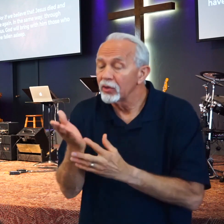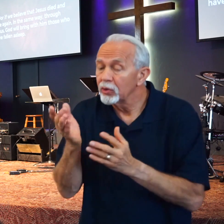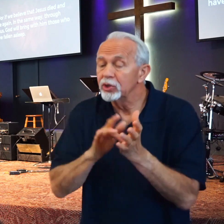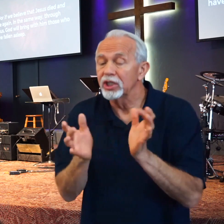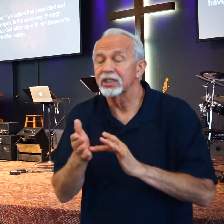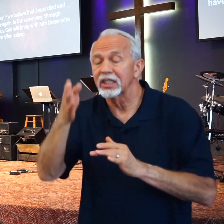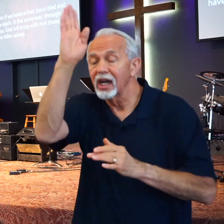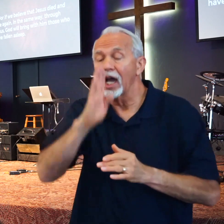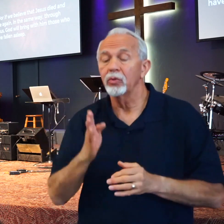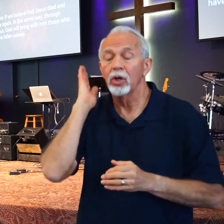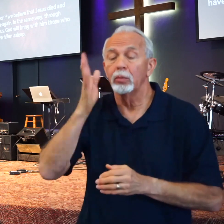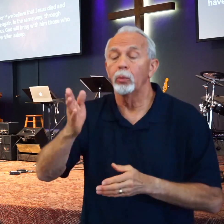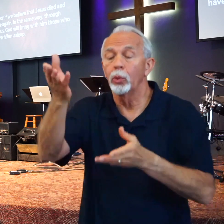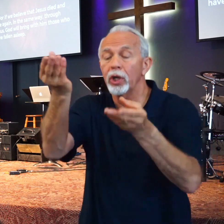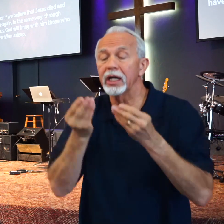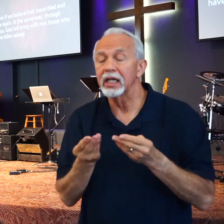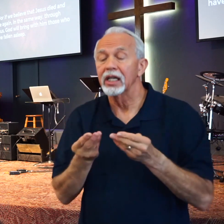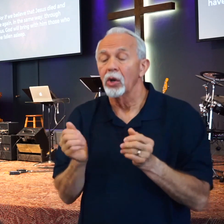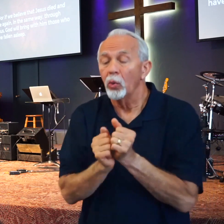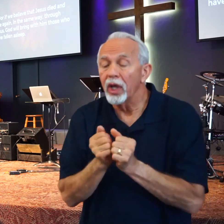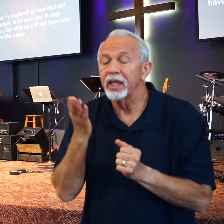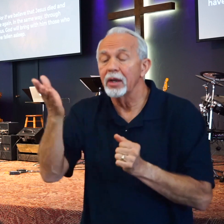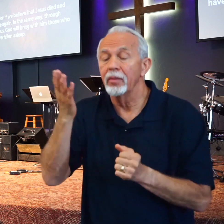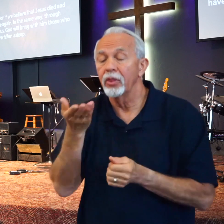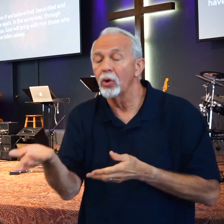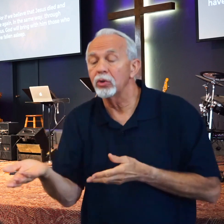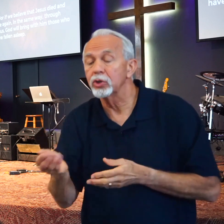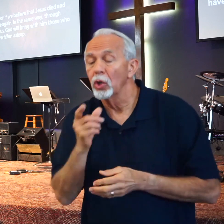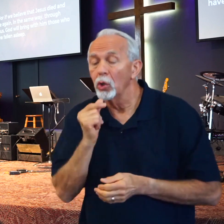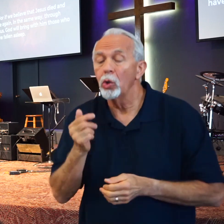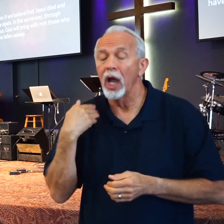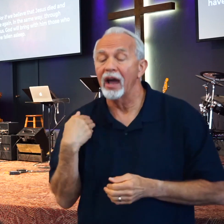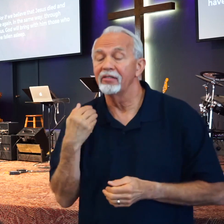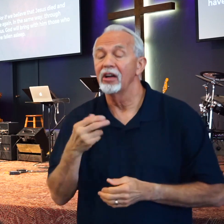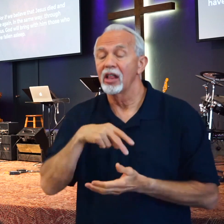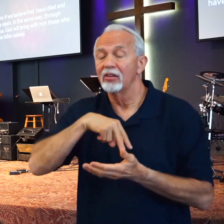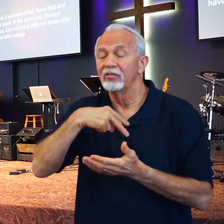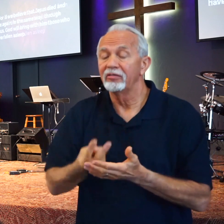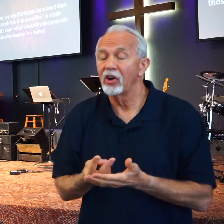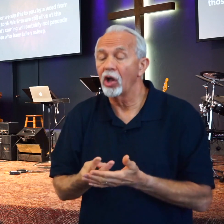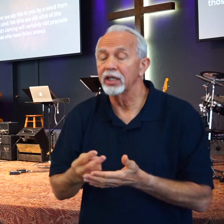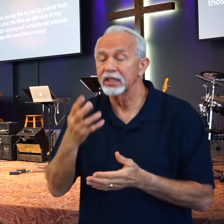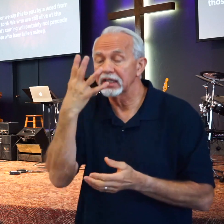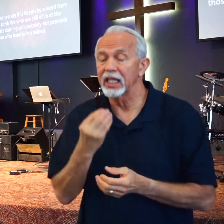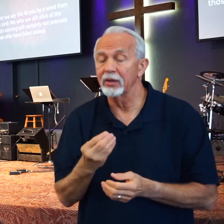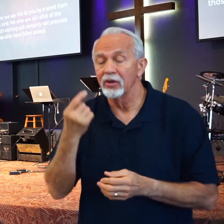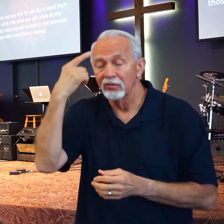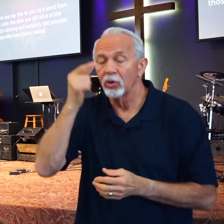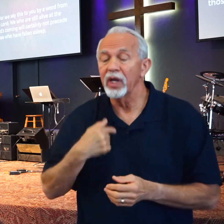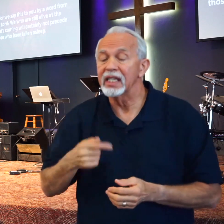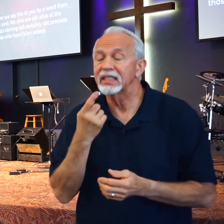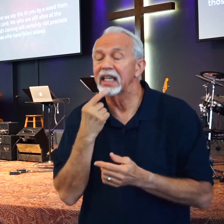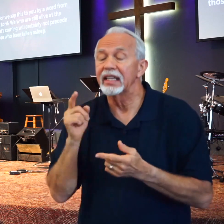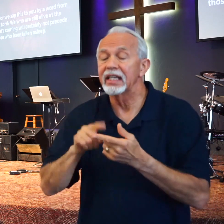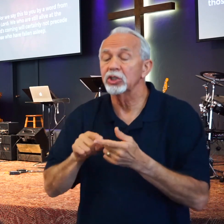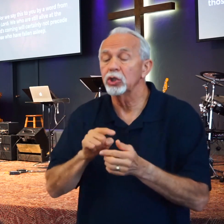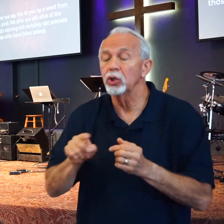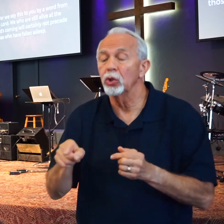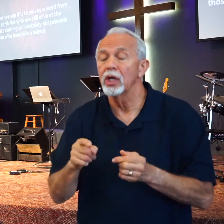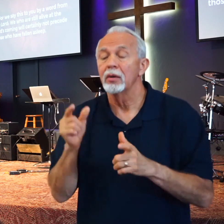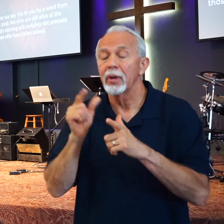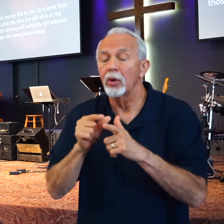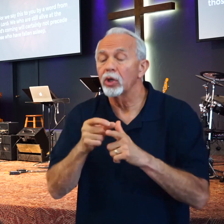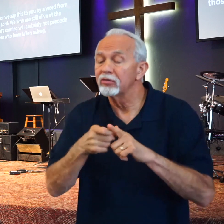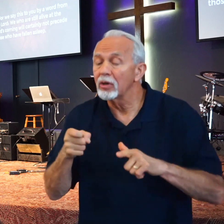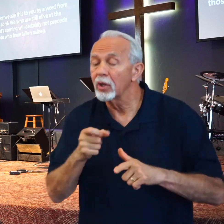Jesus, God will bring with him those who have fallen asleep. For we say this to you by a word from